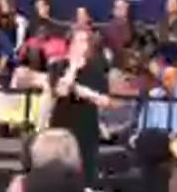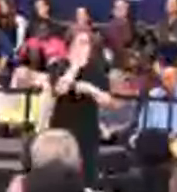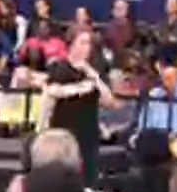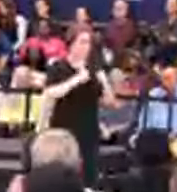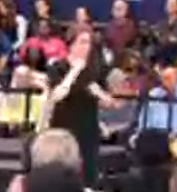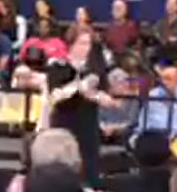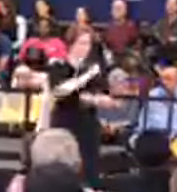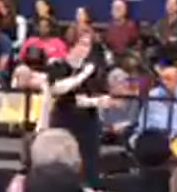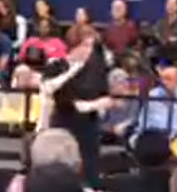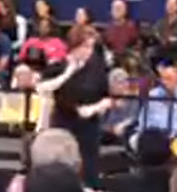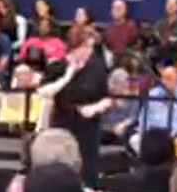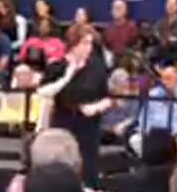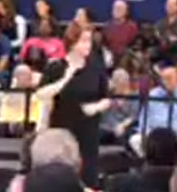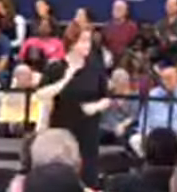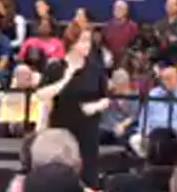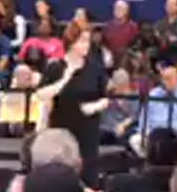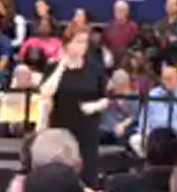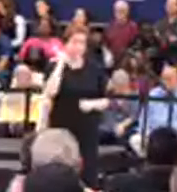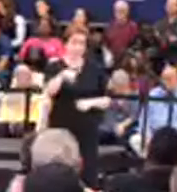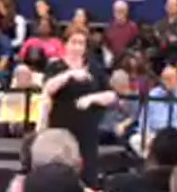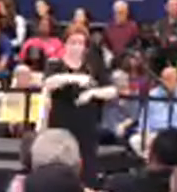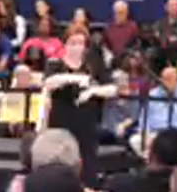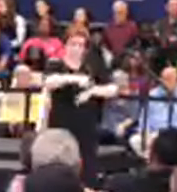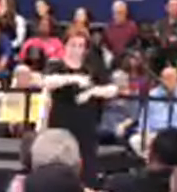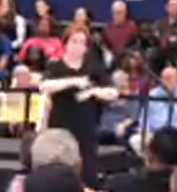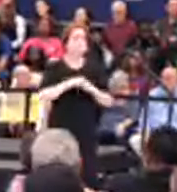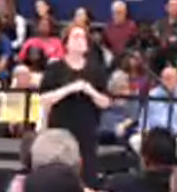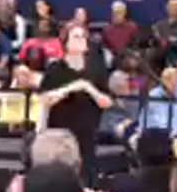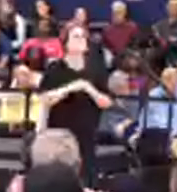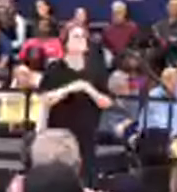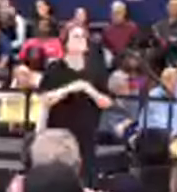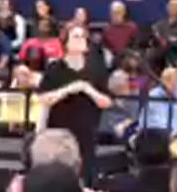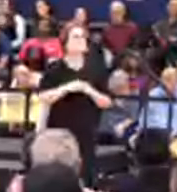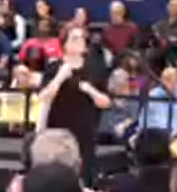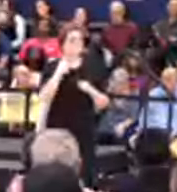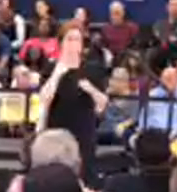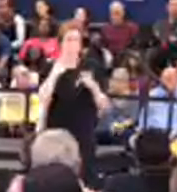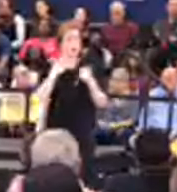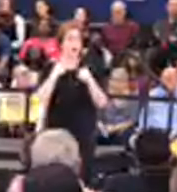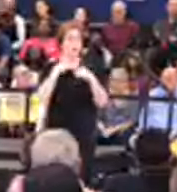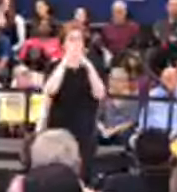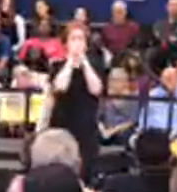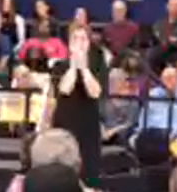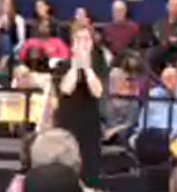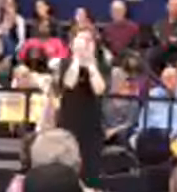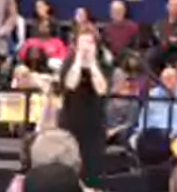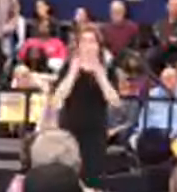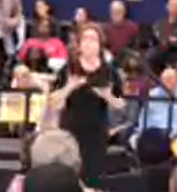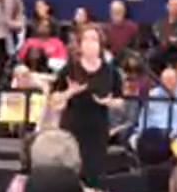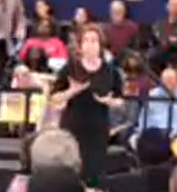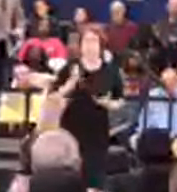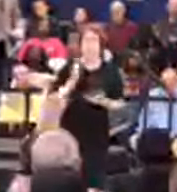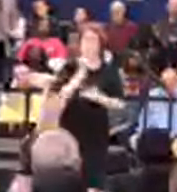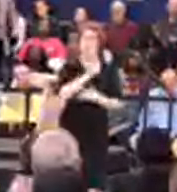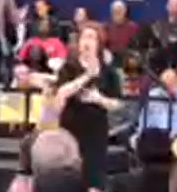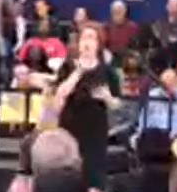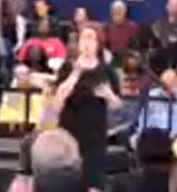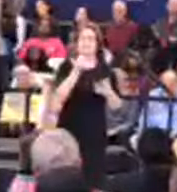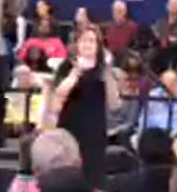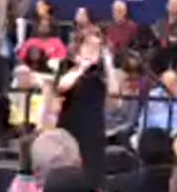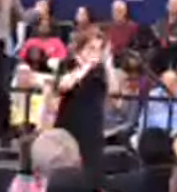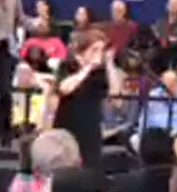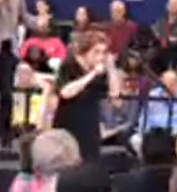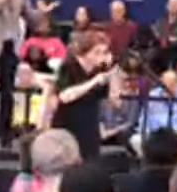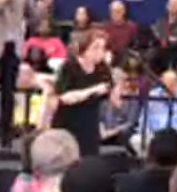been in the Senate, I've, over that time, been in receipt of classified information from our intelligence community about